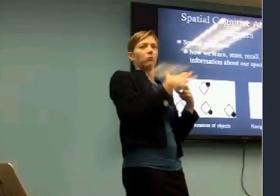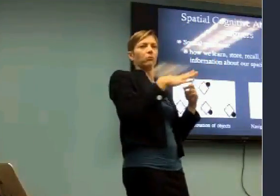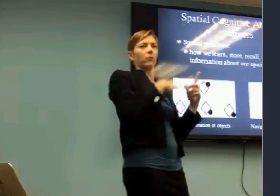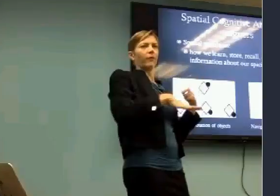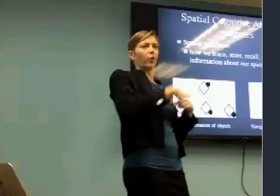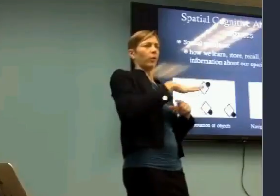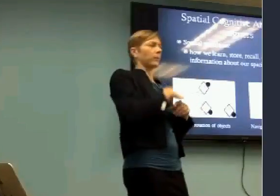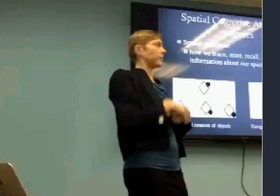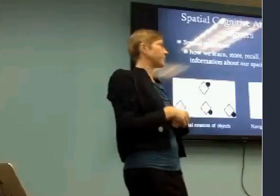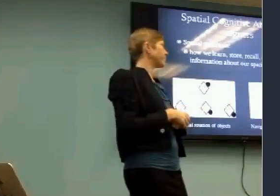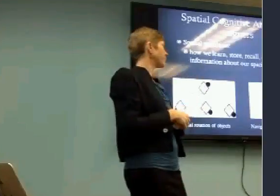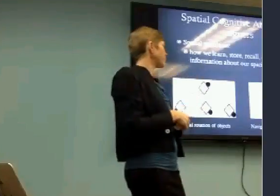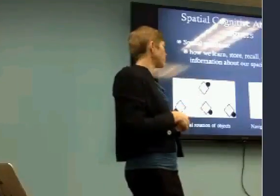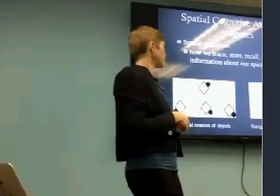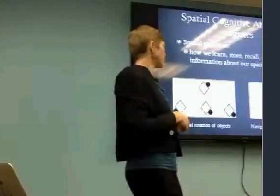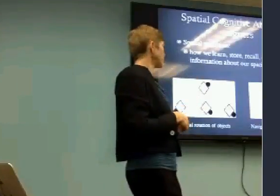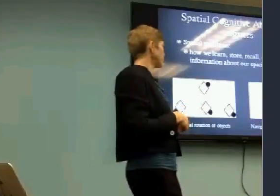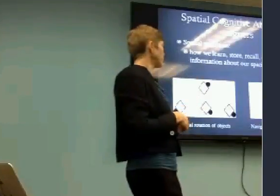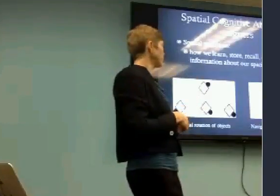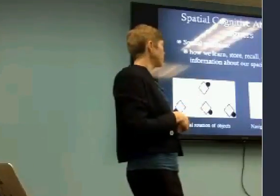our spatial environment.